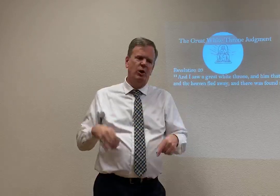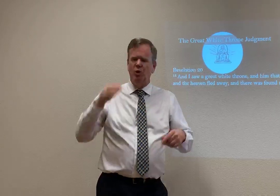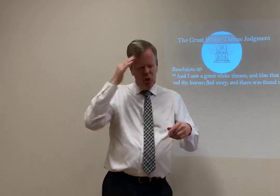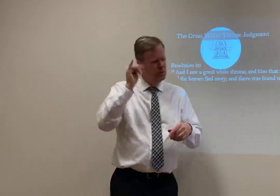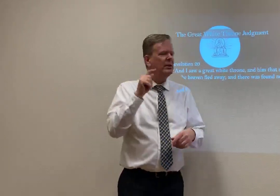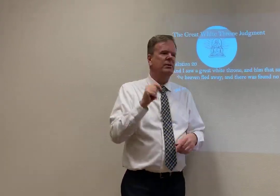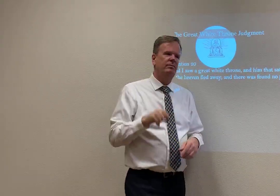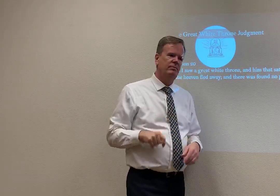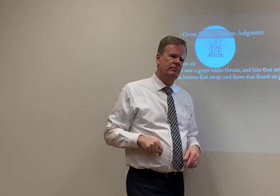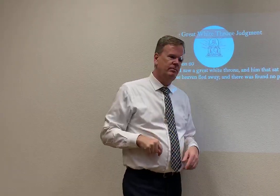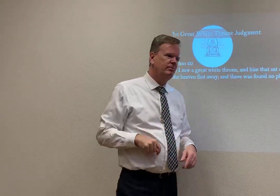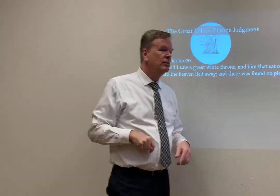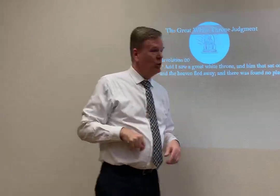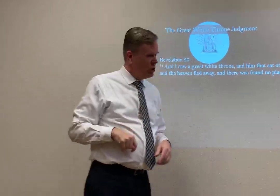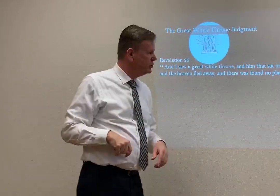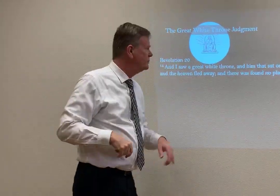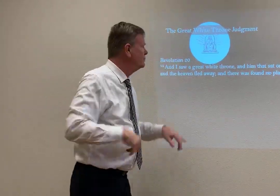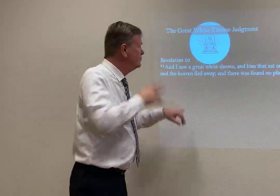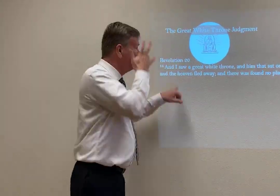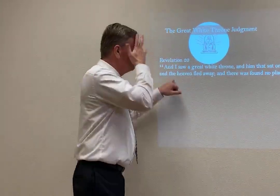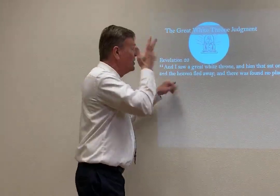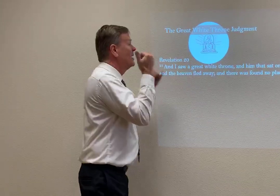Right. You will know it.